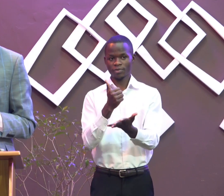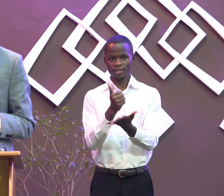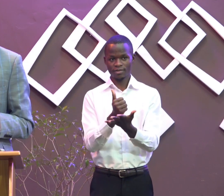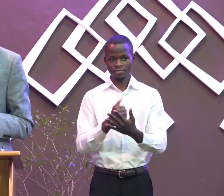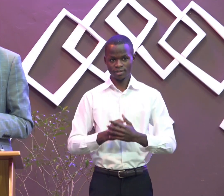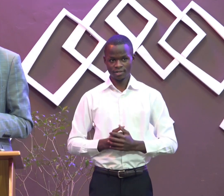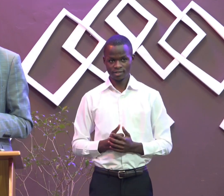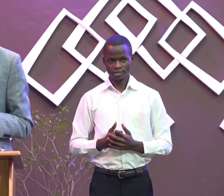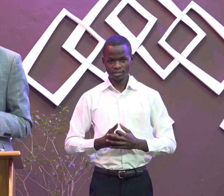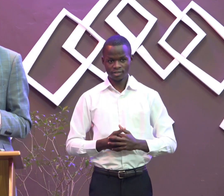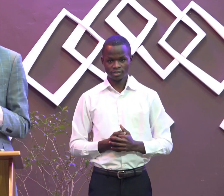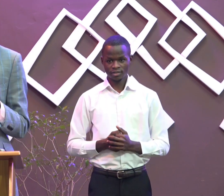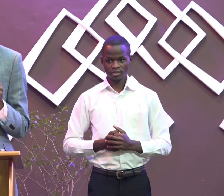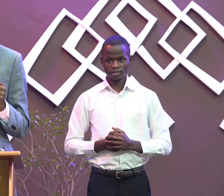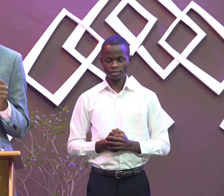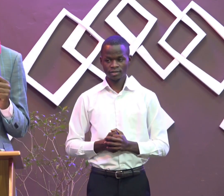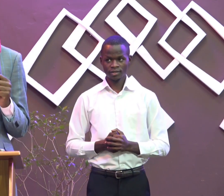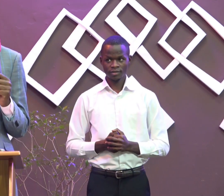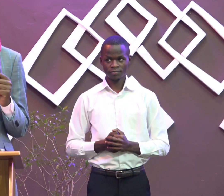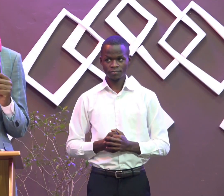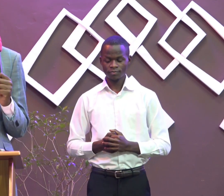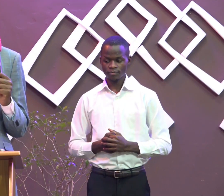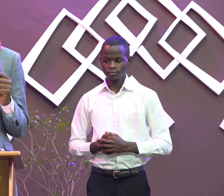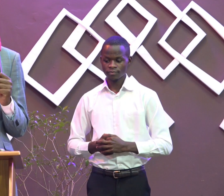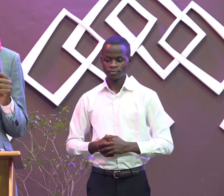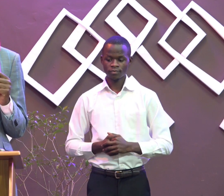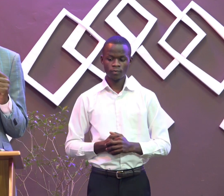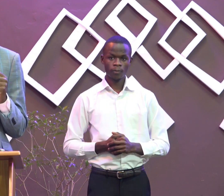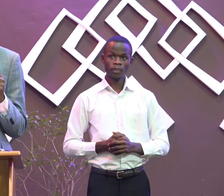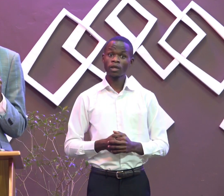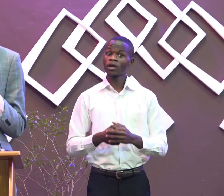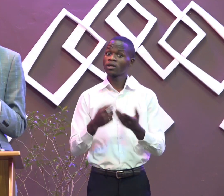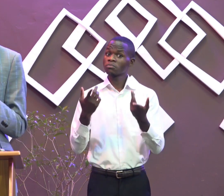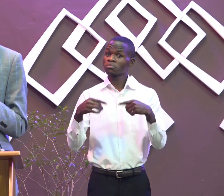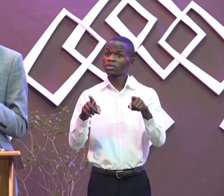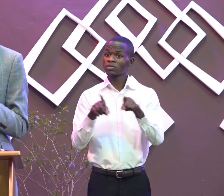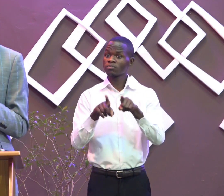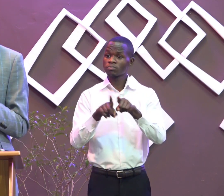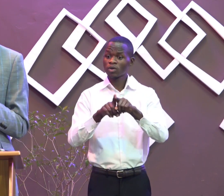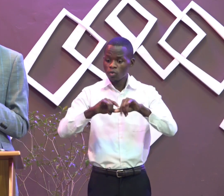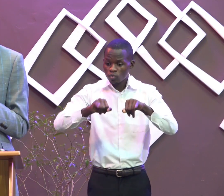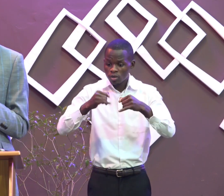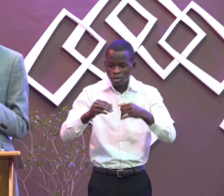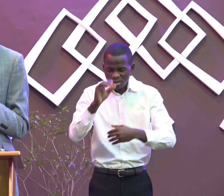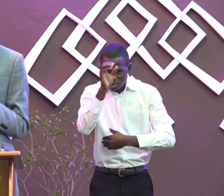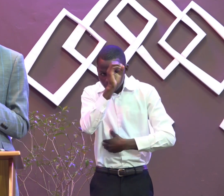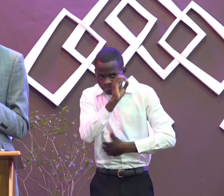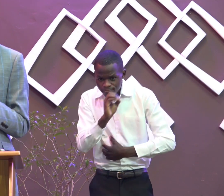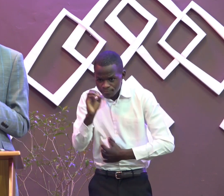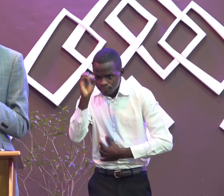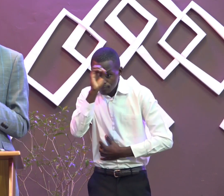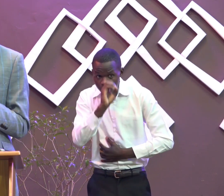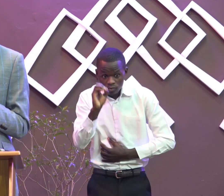there, 10,000, whatever we would get, but we had decided not to withdraw any money. By the way, no okunoonya we tufuna account kubanga tetwalina